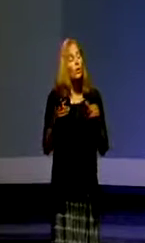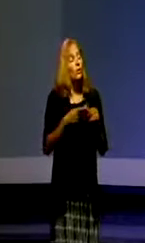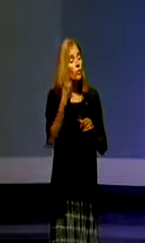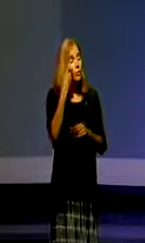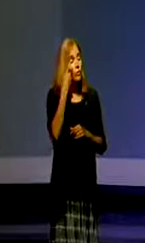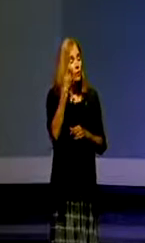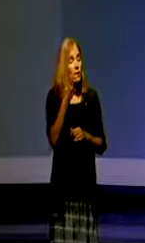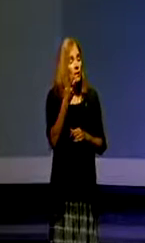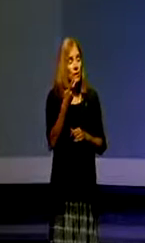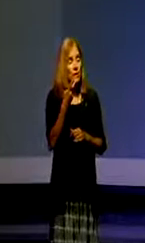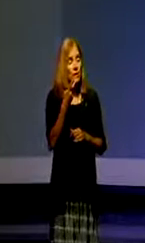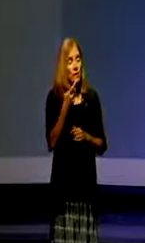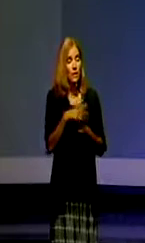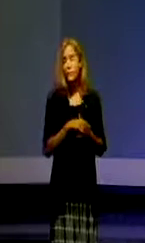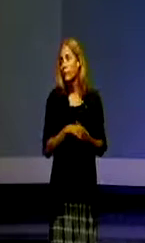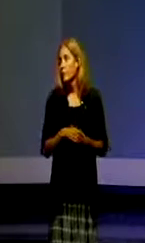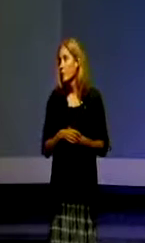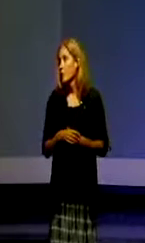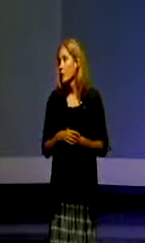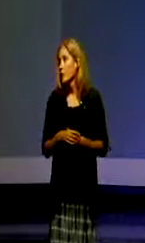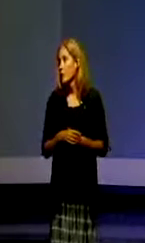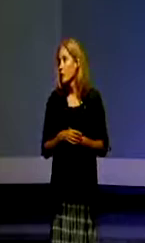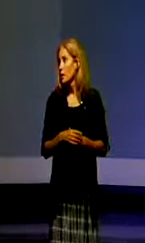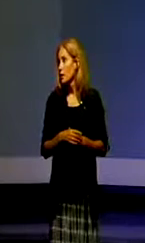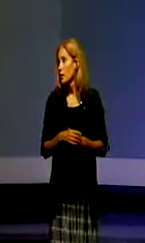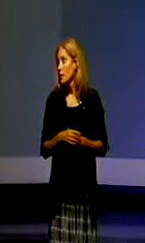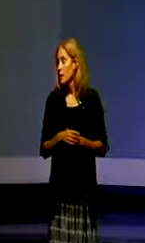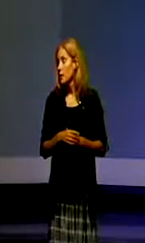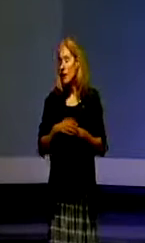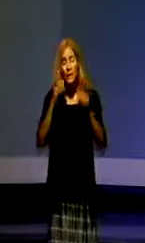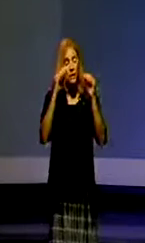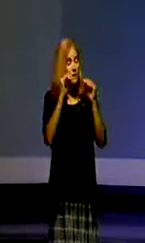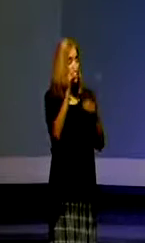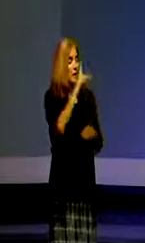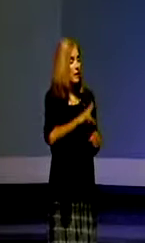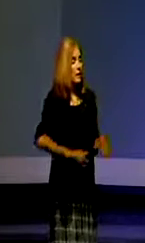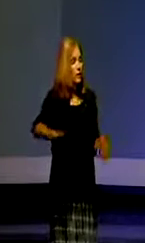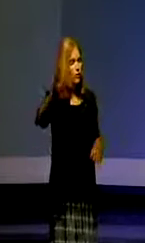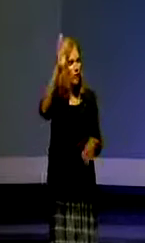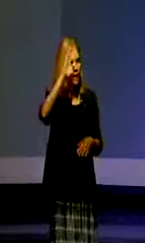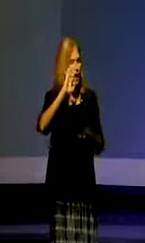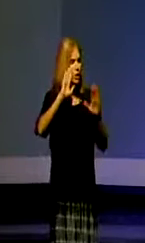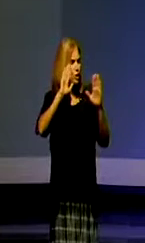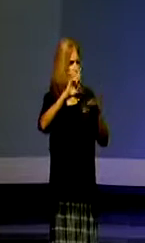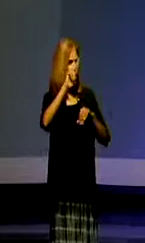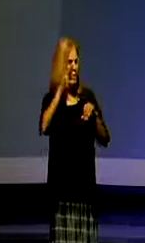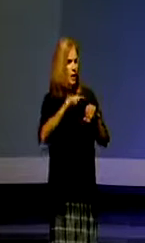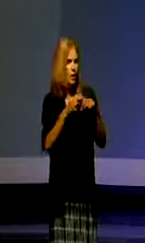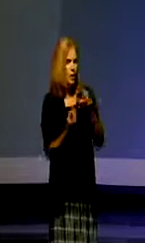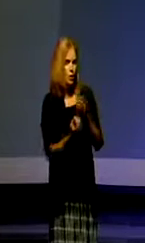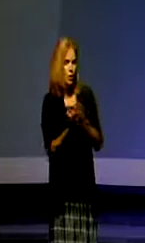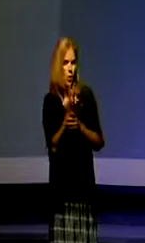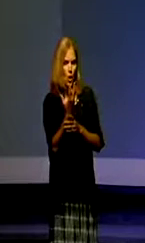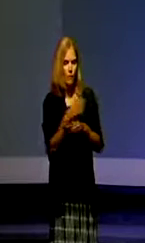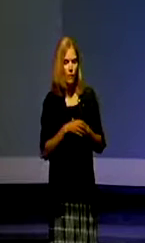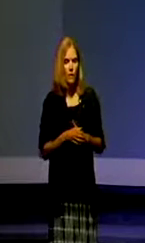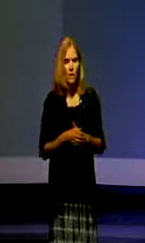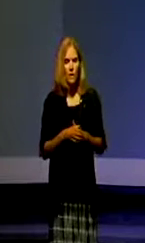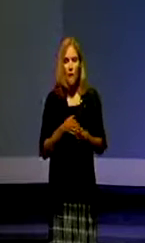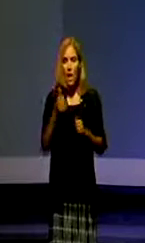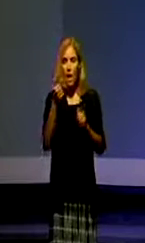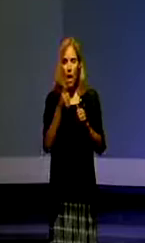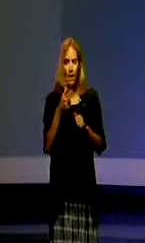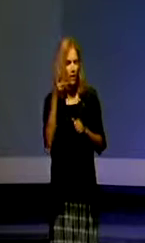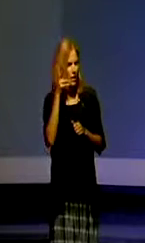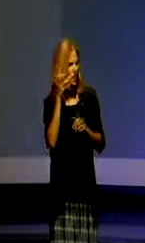Jesus telling his listeners, teaching us that the kingdom of God is that which is supernaturally grown. And every listener